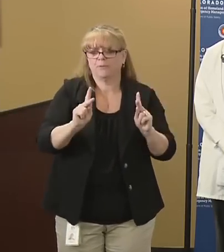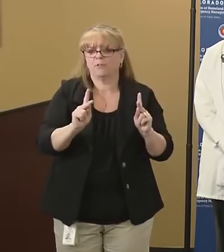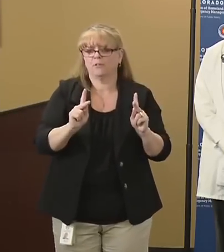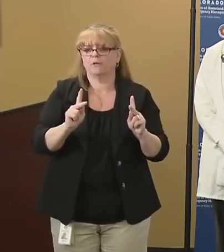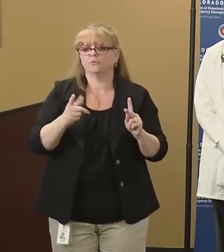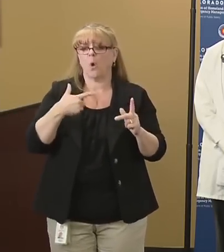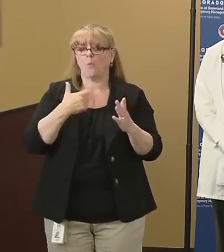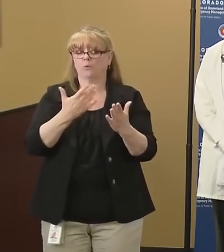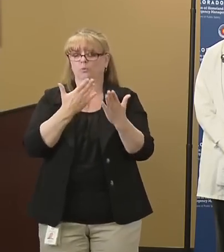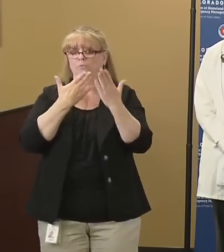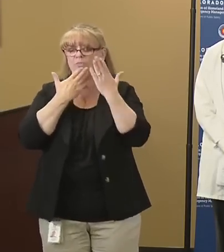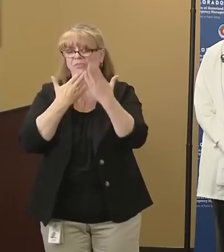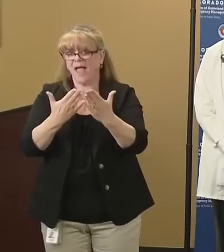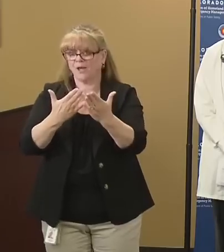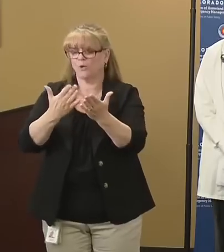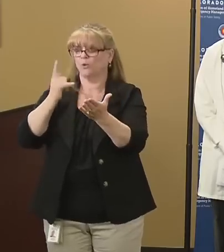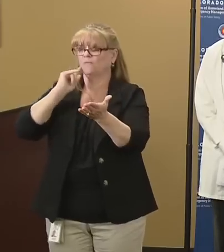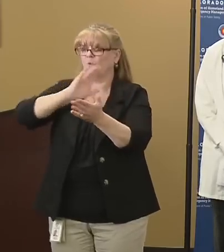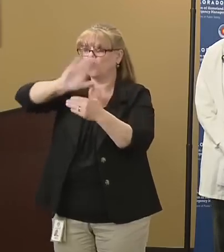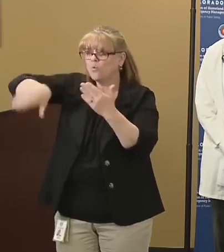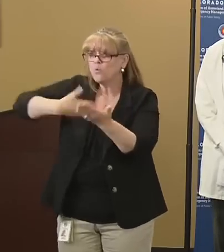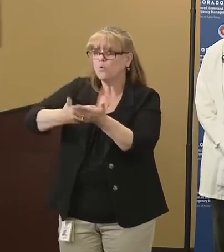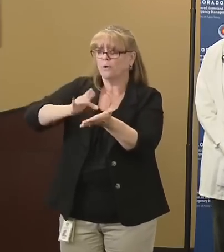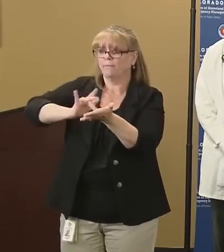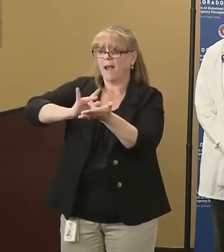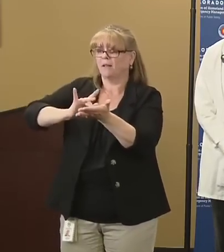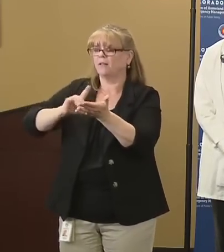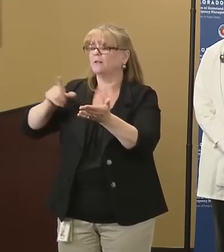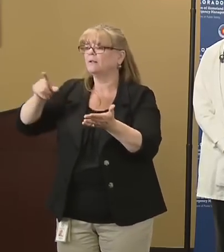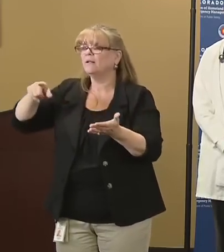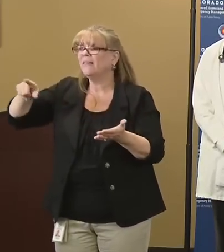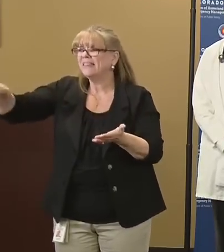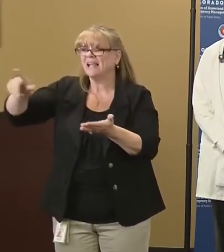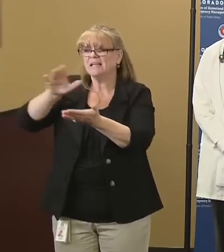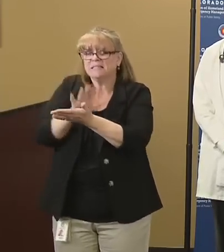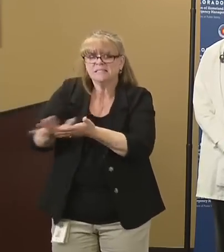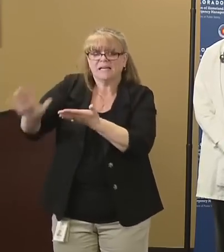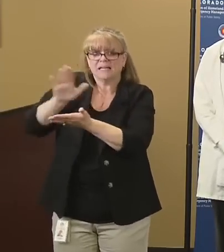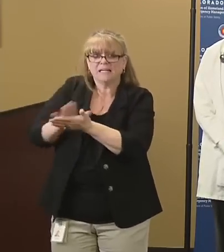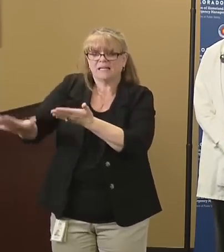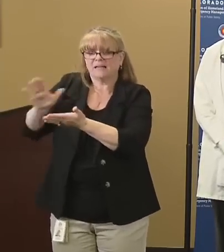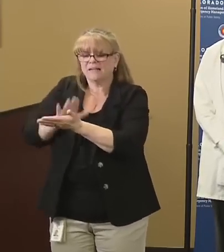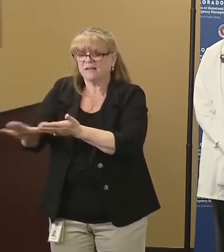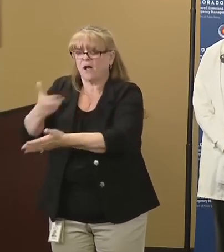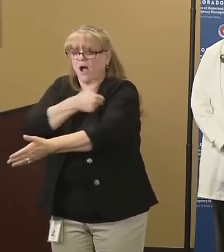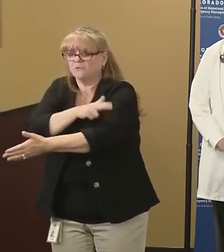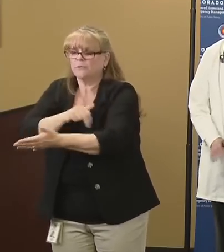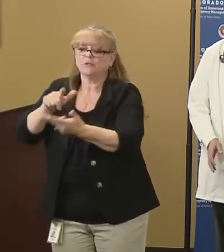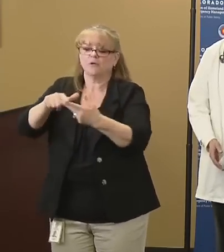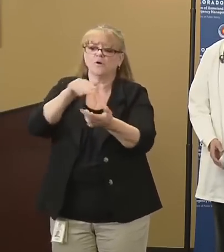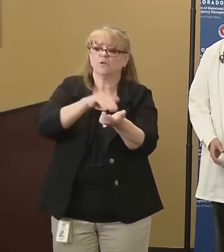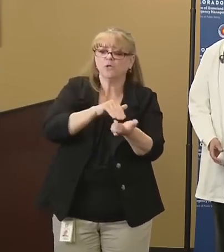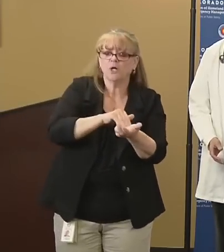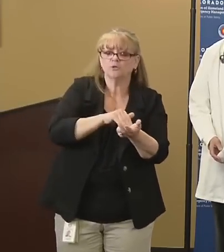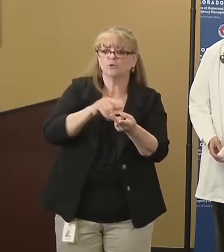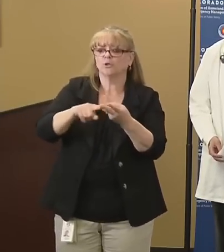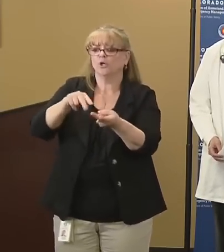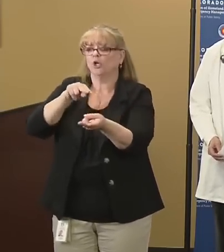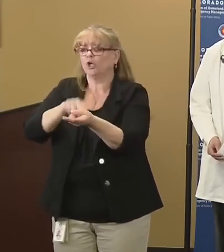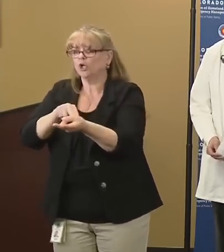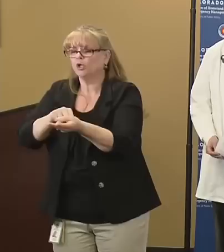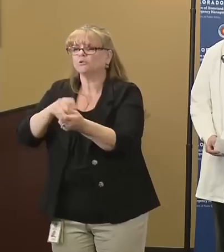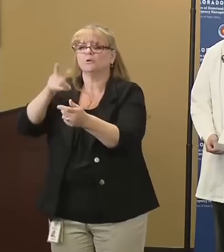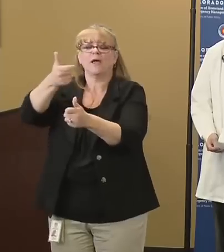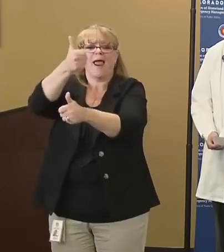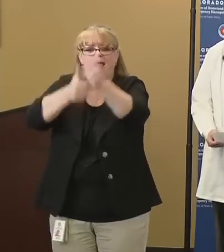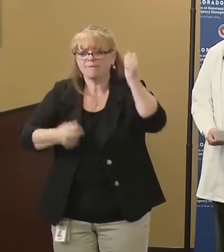workers, from those who clean our hospitals, to the nurses, to the paramedics, to the doctors. Dr. Moss will will hopefully help give an articulation of some of what